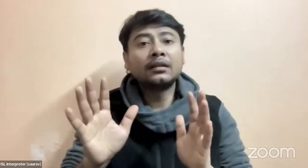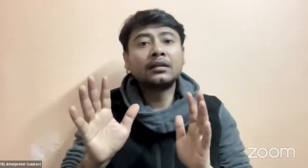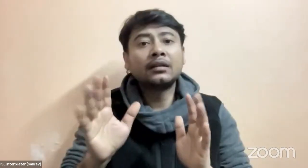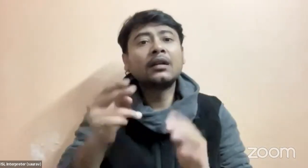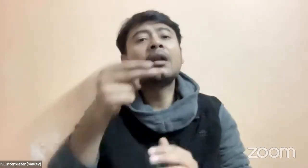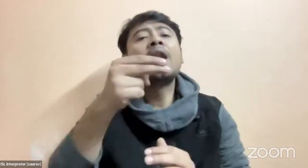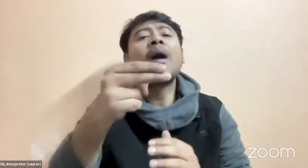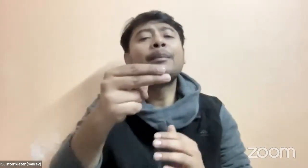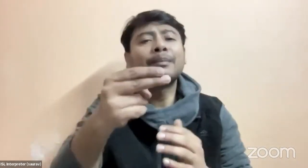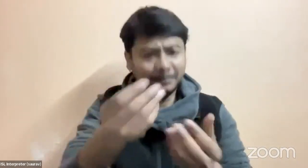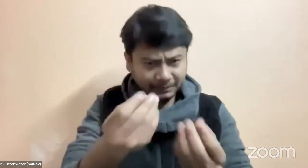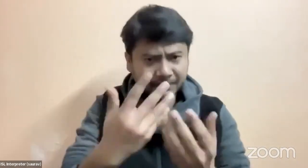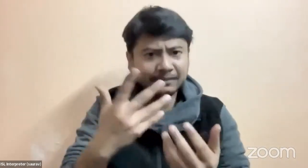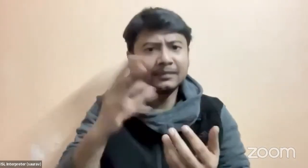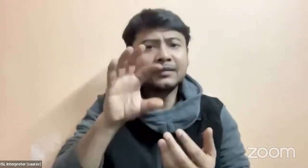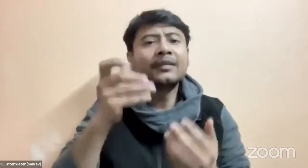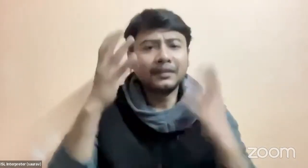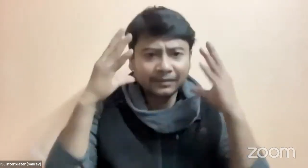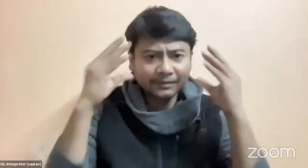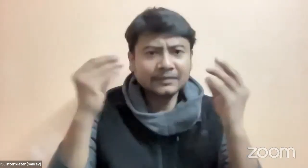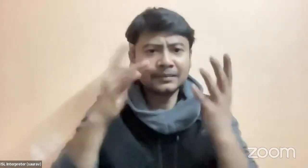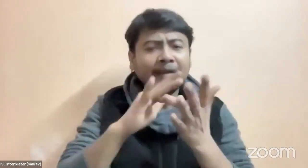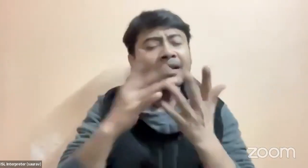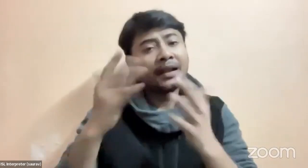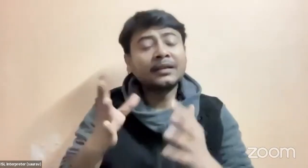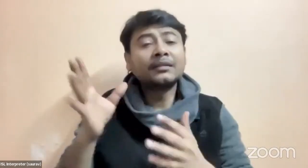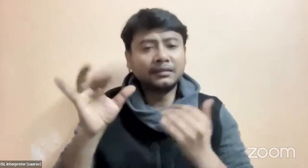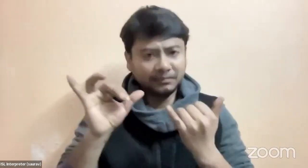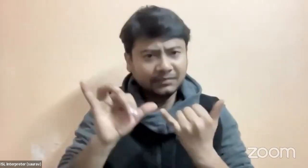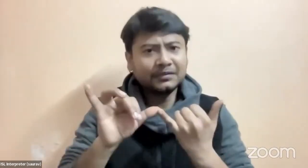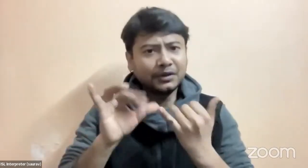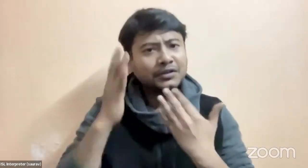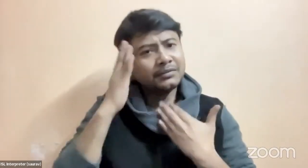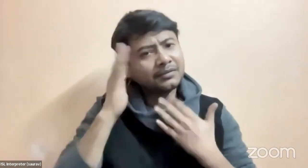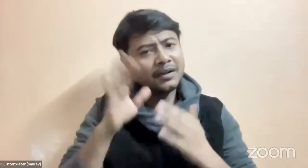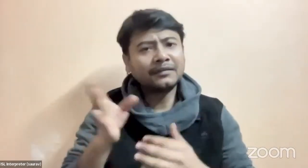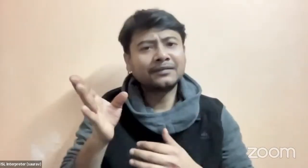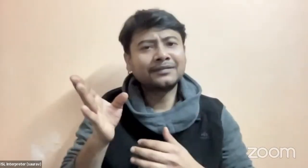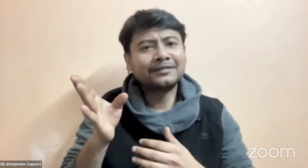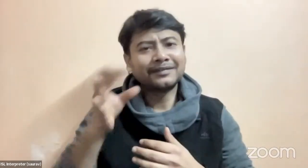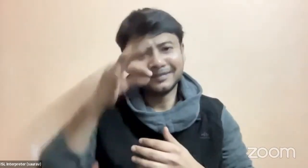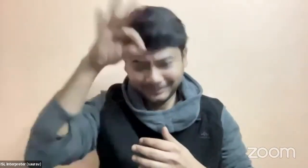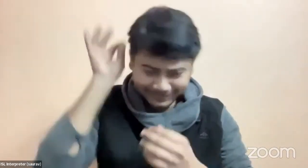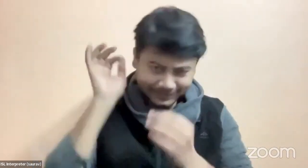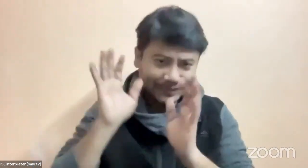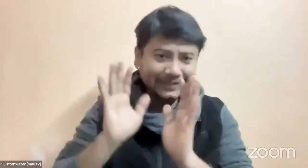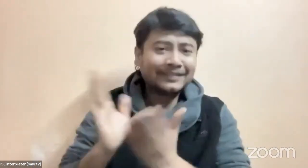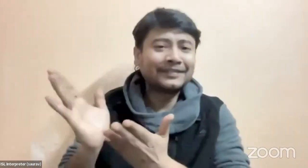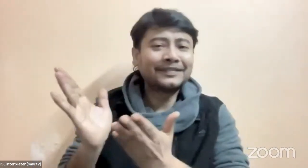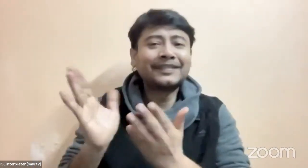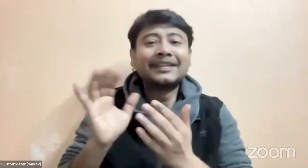His books are present everywhere. His teachings are present everywhere.